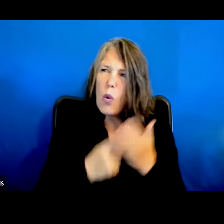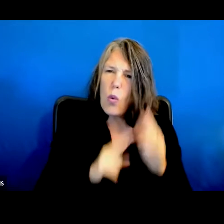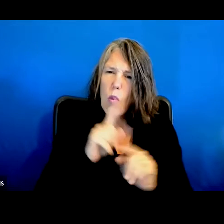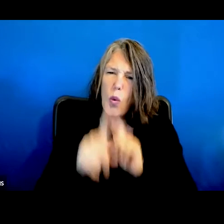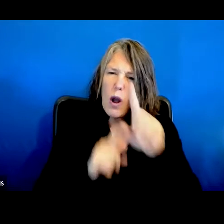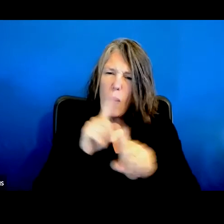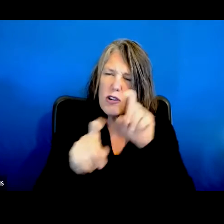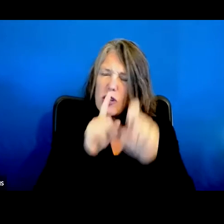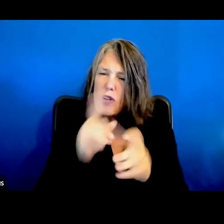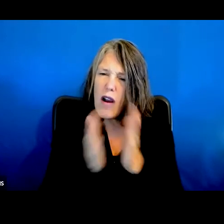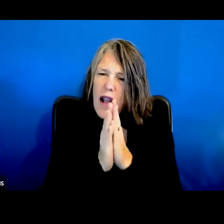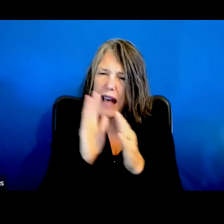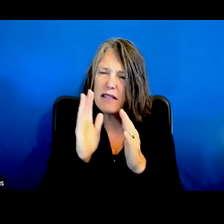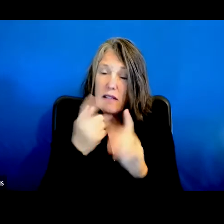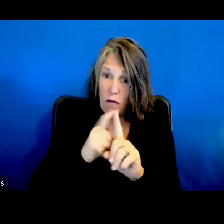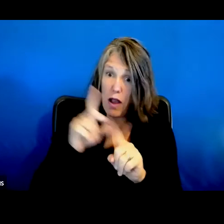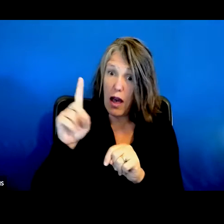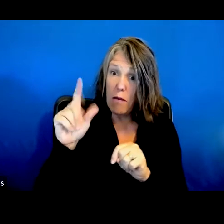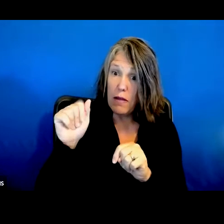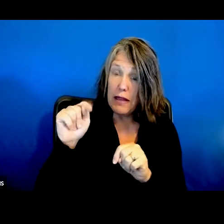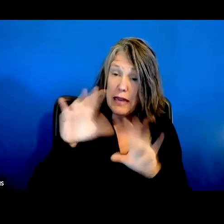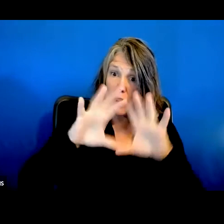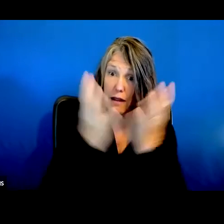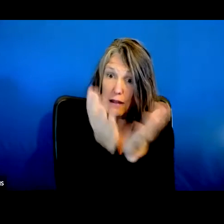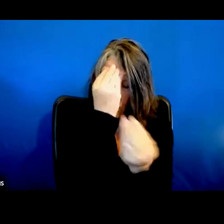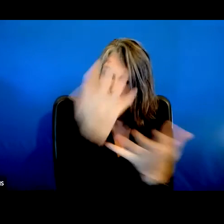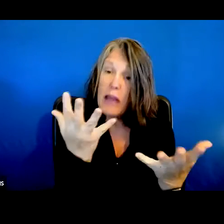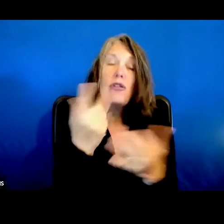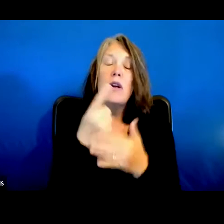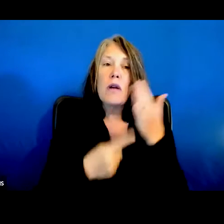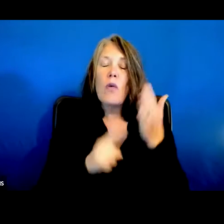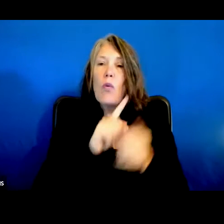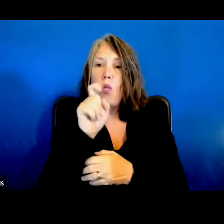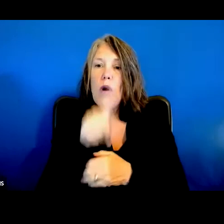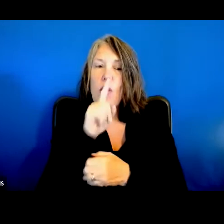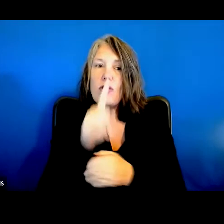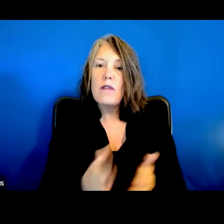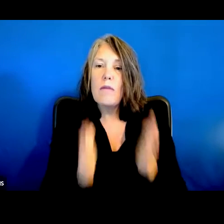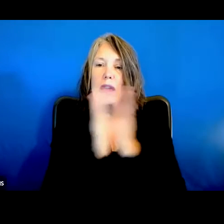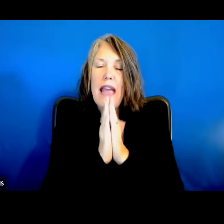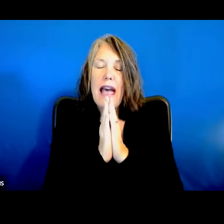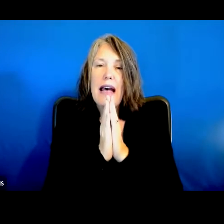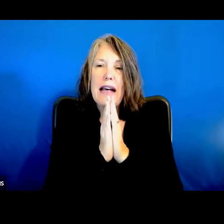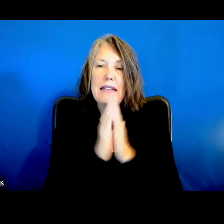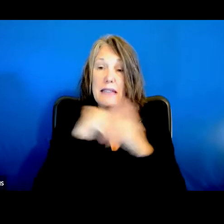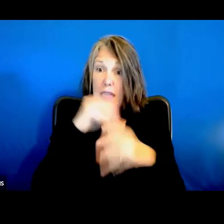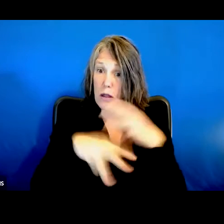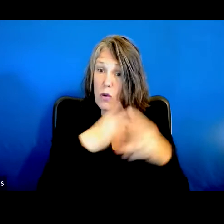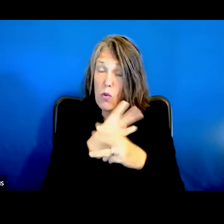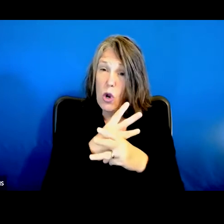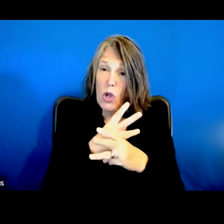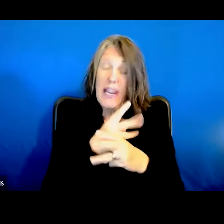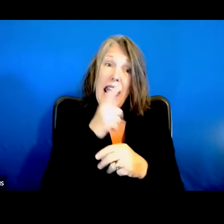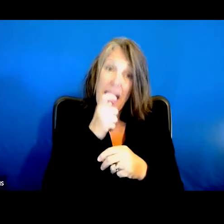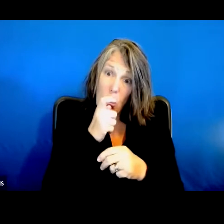asked of data and these data sets, and of what questions are being asked in the world, and who gets